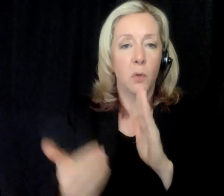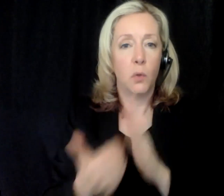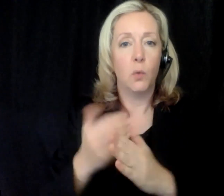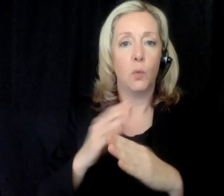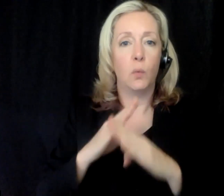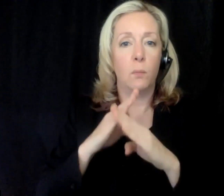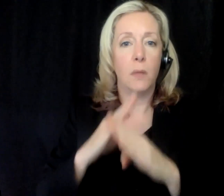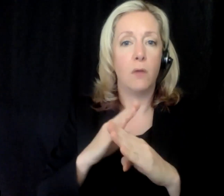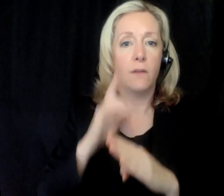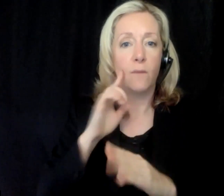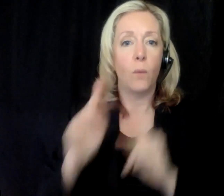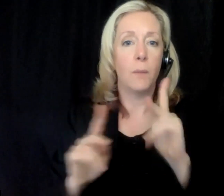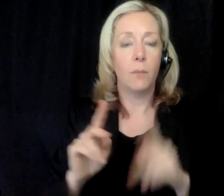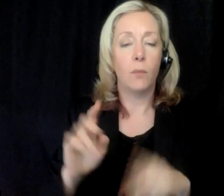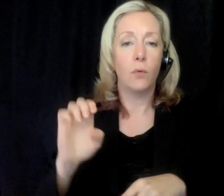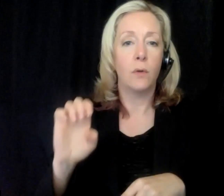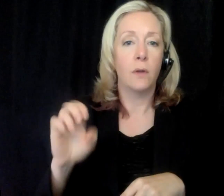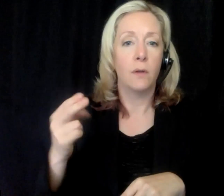electromagnetic field hypersensitivities.